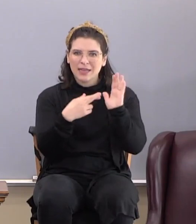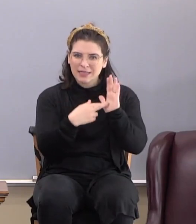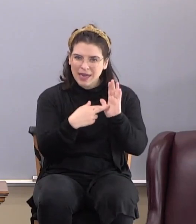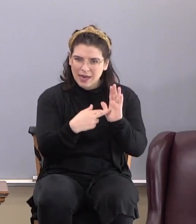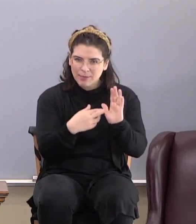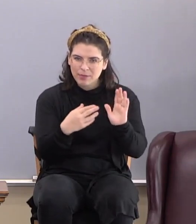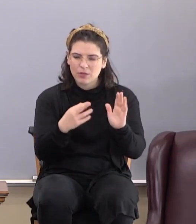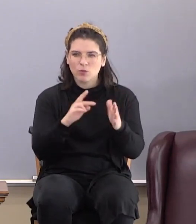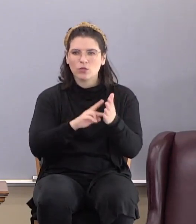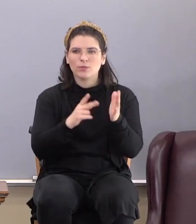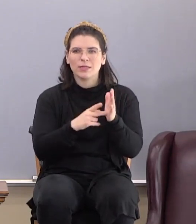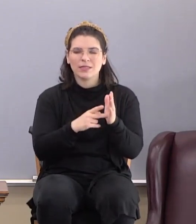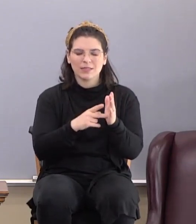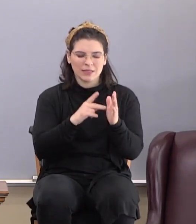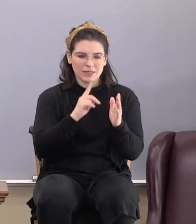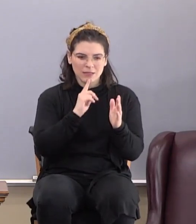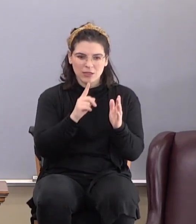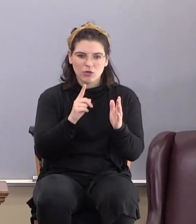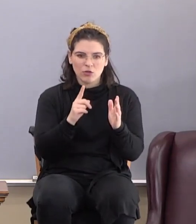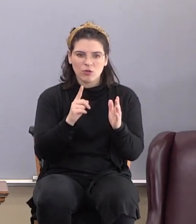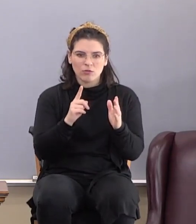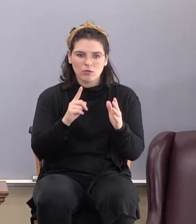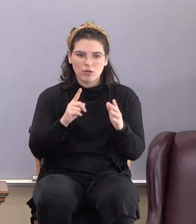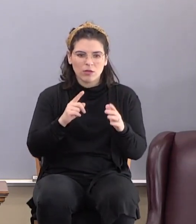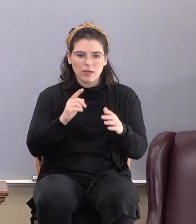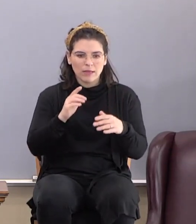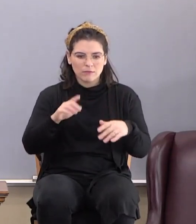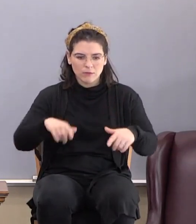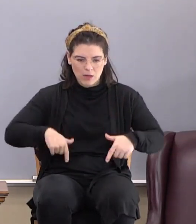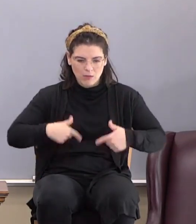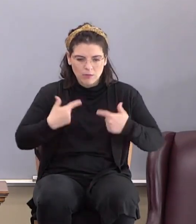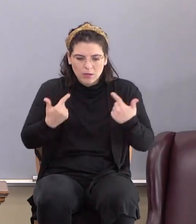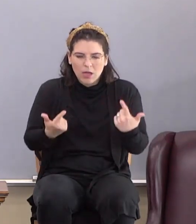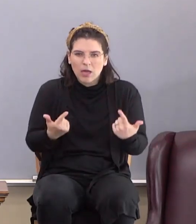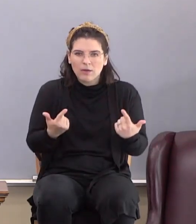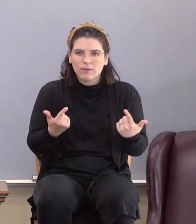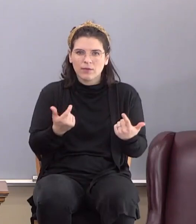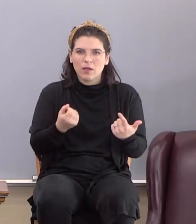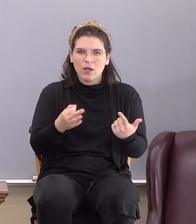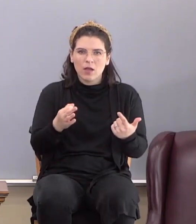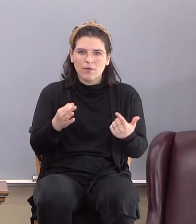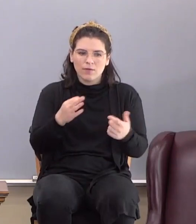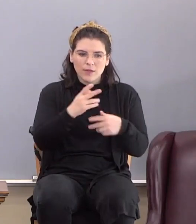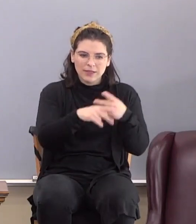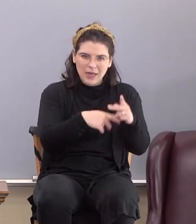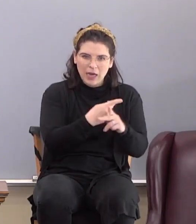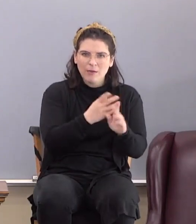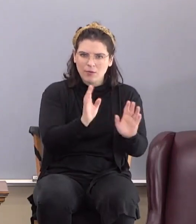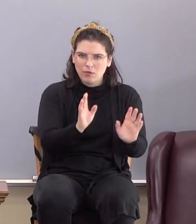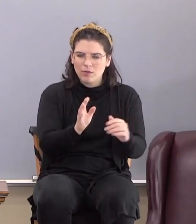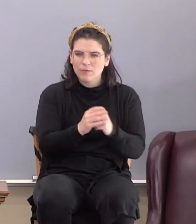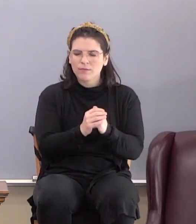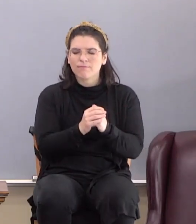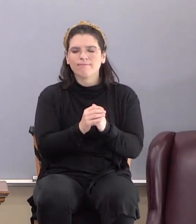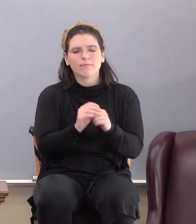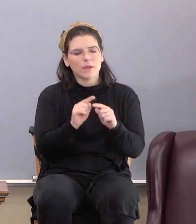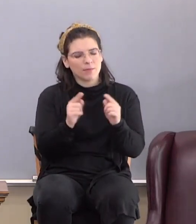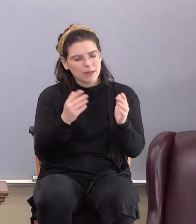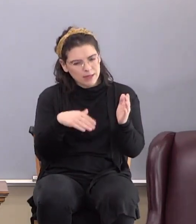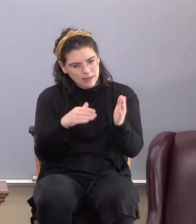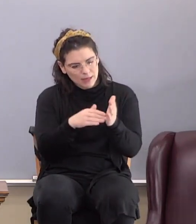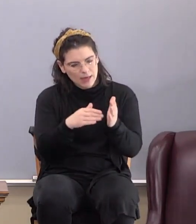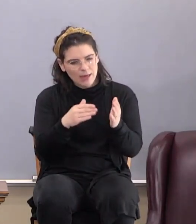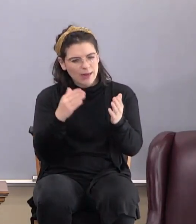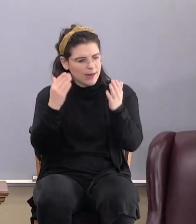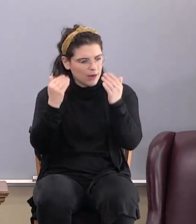which means he's the literal realization and fulfillment of the type, okay? But again, I